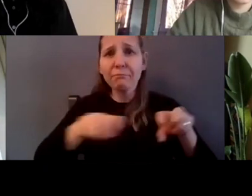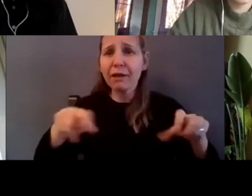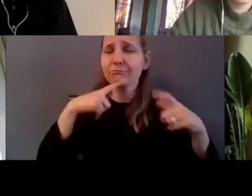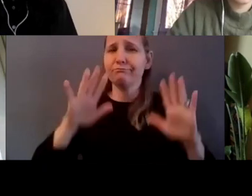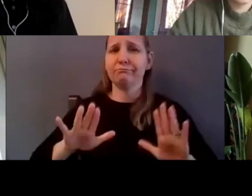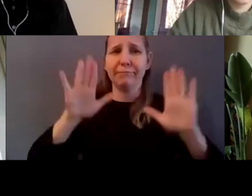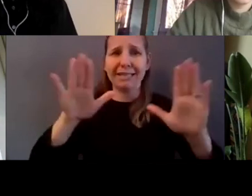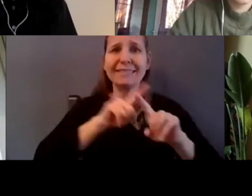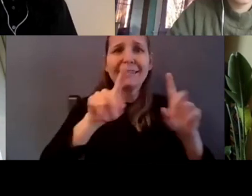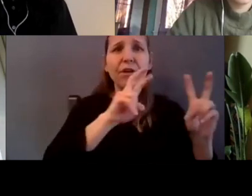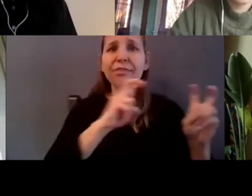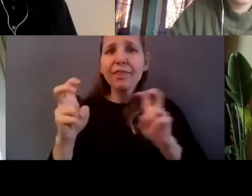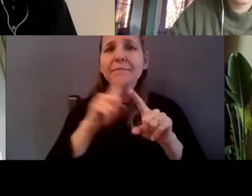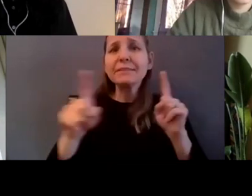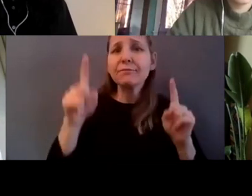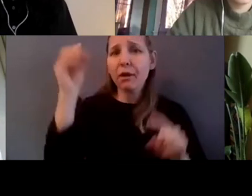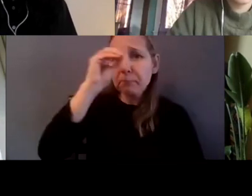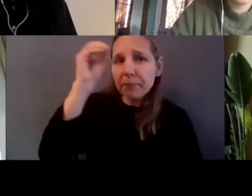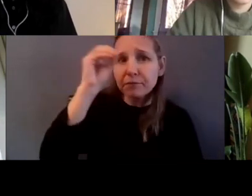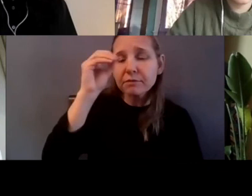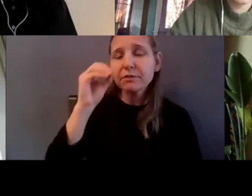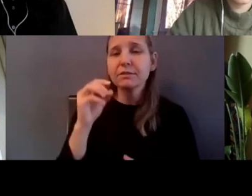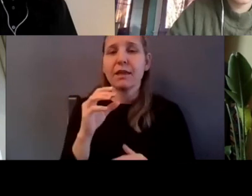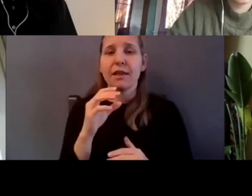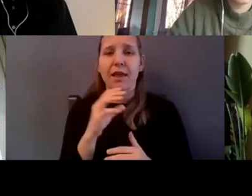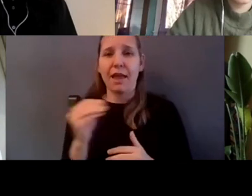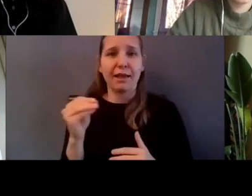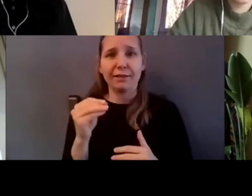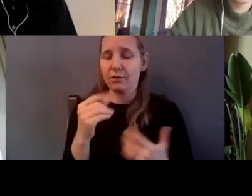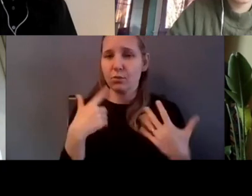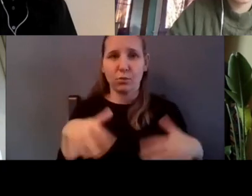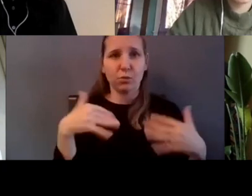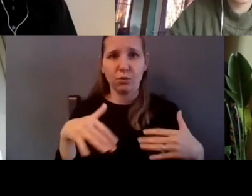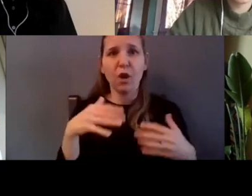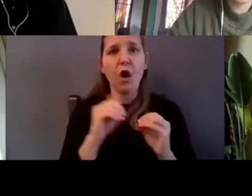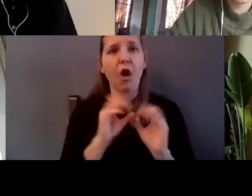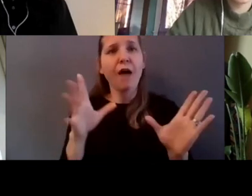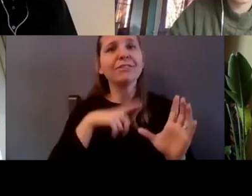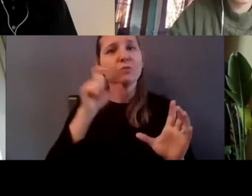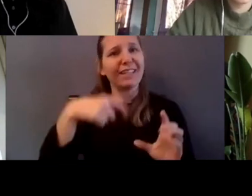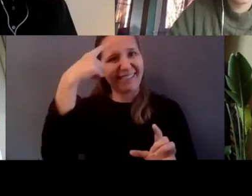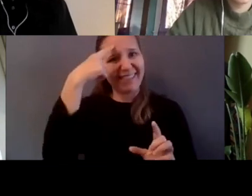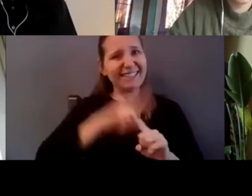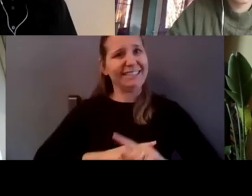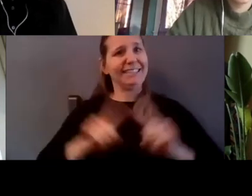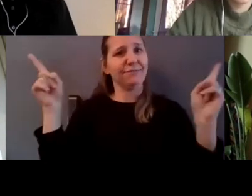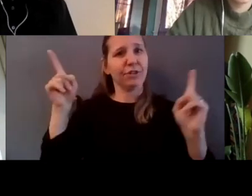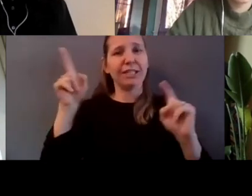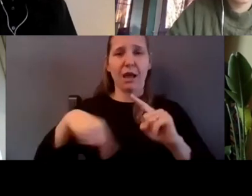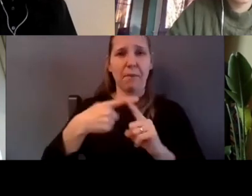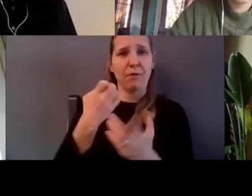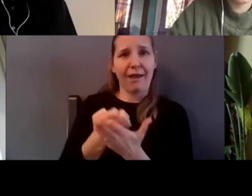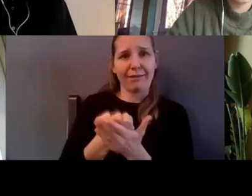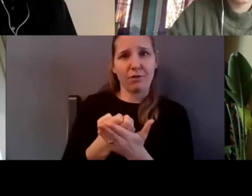themes and opinions have come out and frankly, urgent calls for needs of rethinking how we do economic development have come out of just